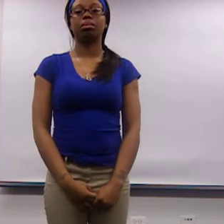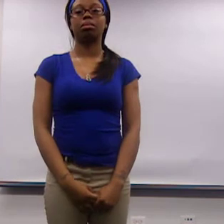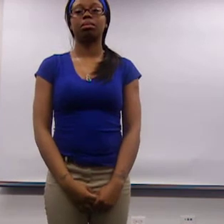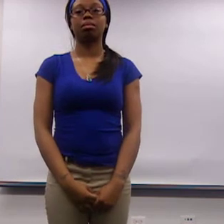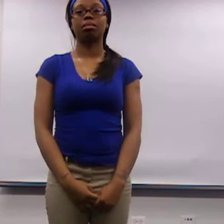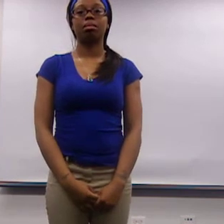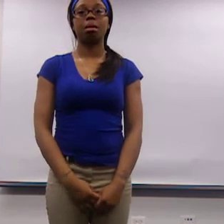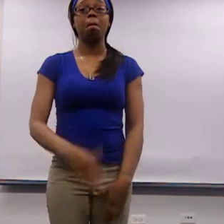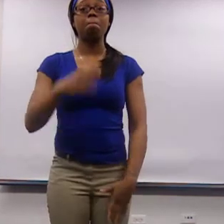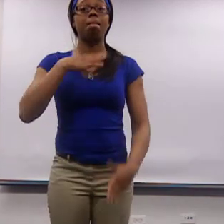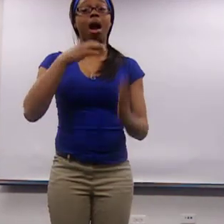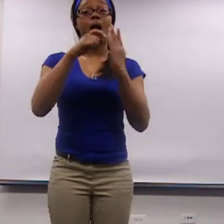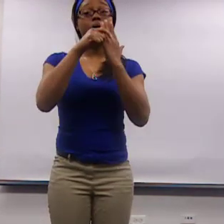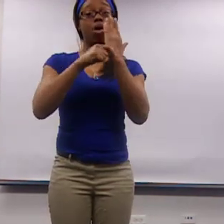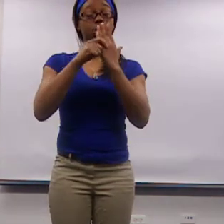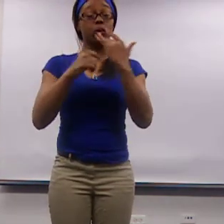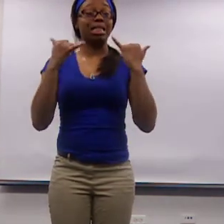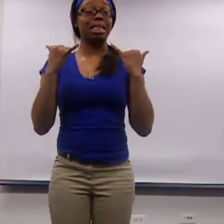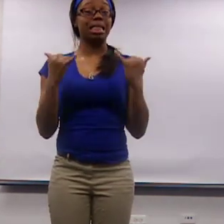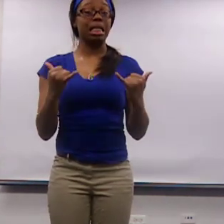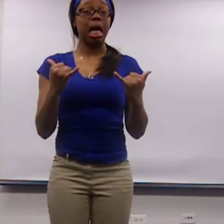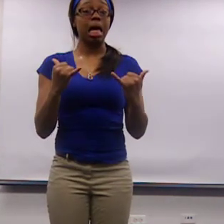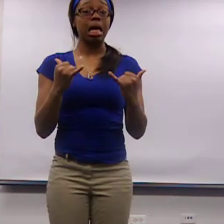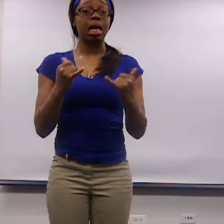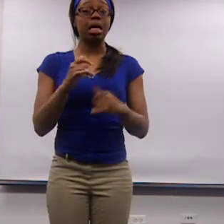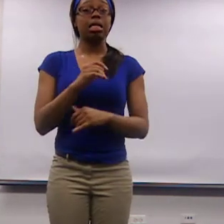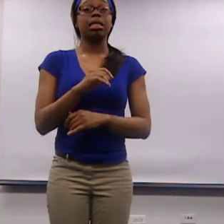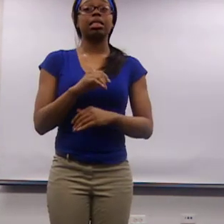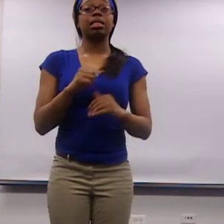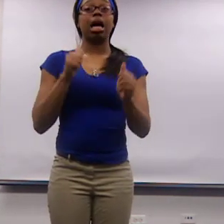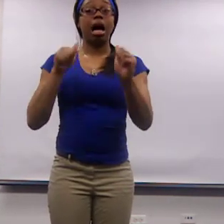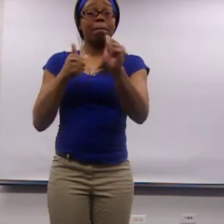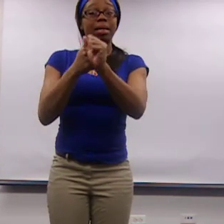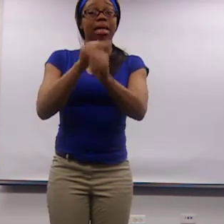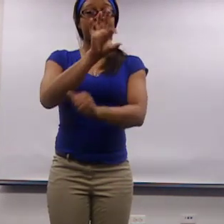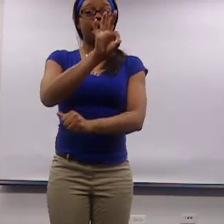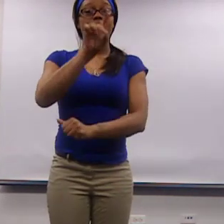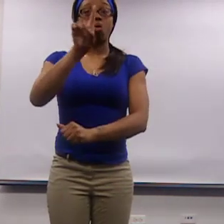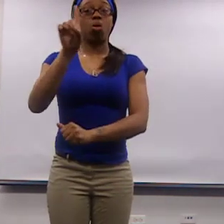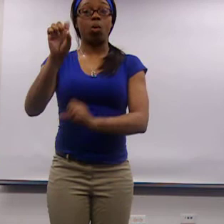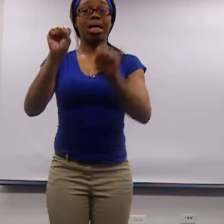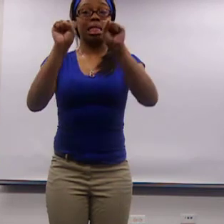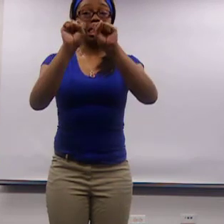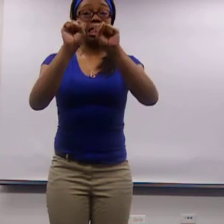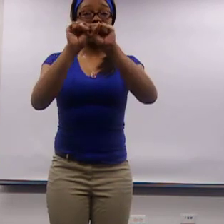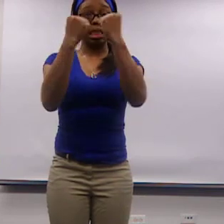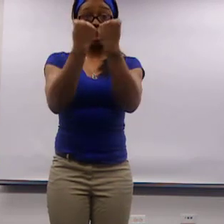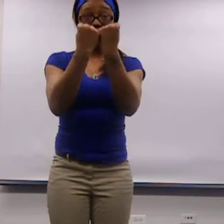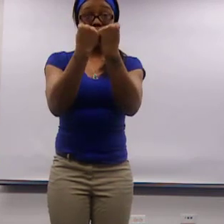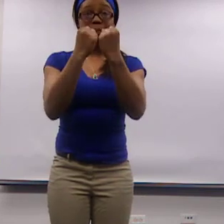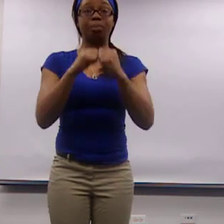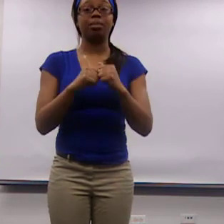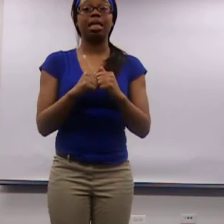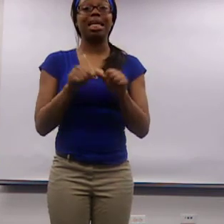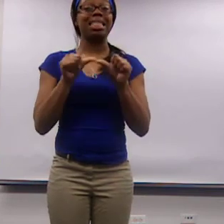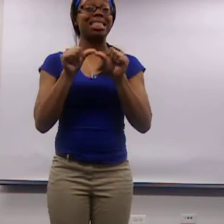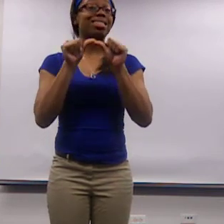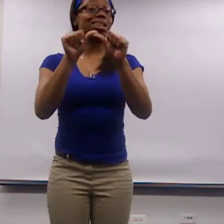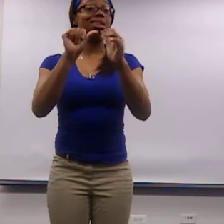My article today is about updating the 911 system. It is still set up in this technological